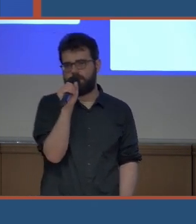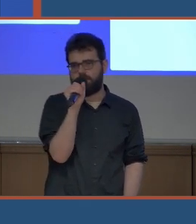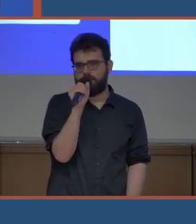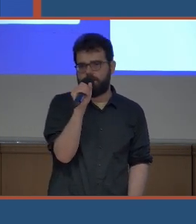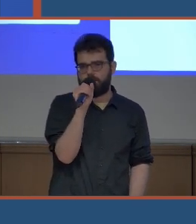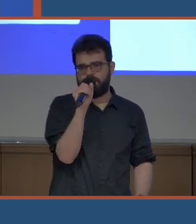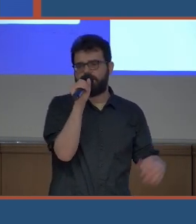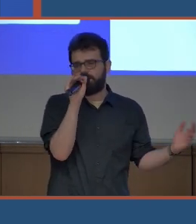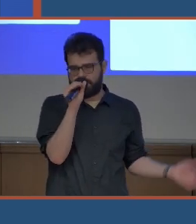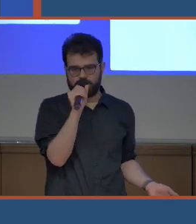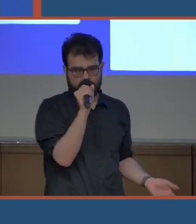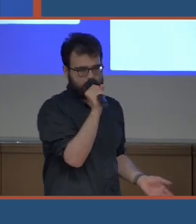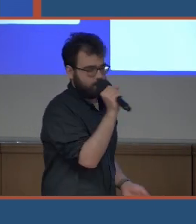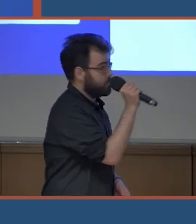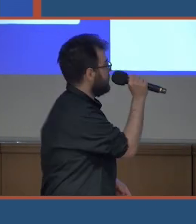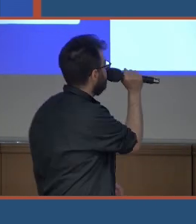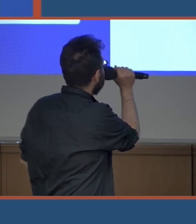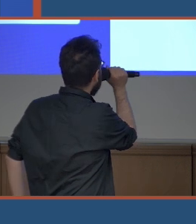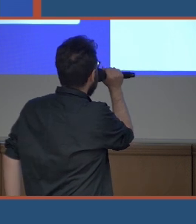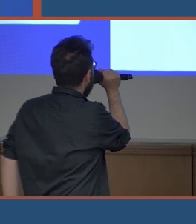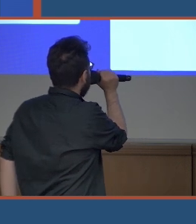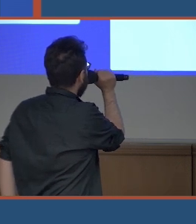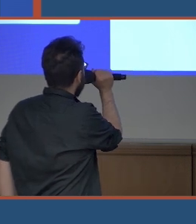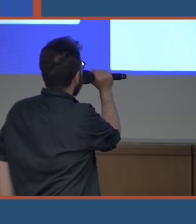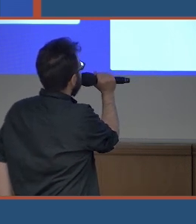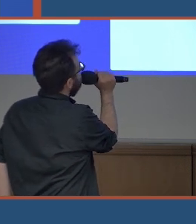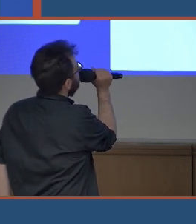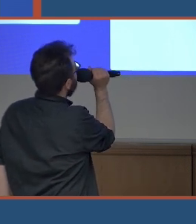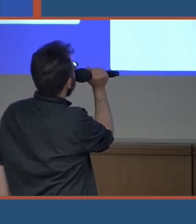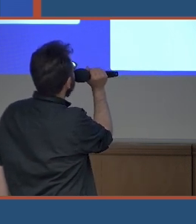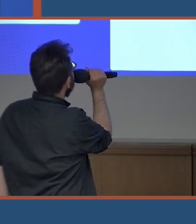necessarily a big advantage, I would say.